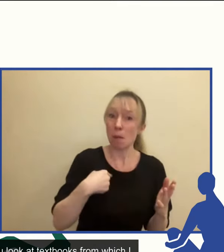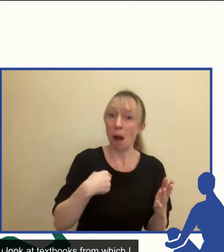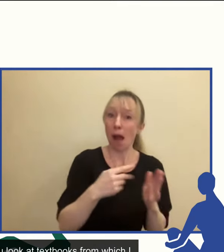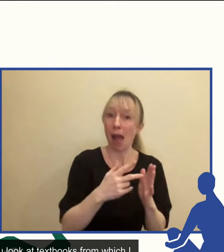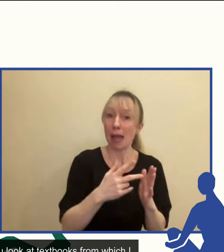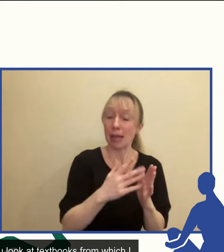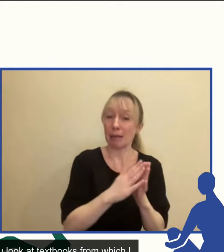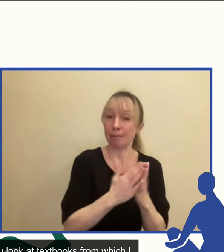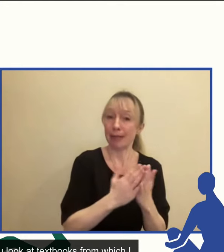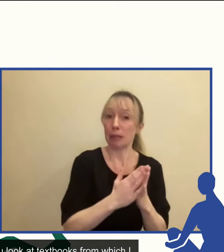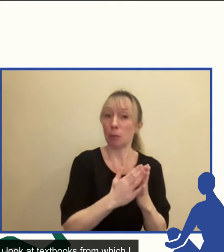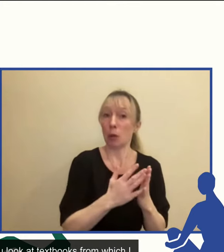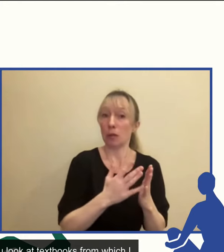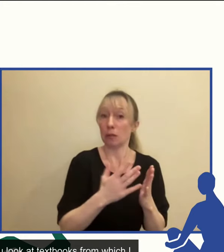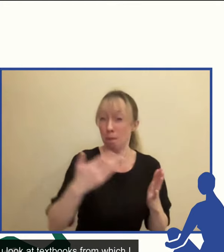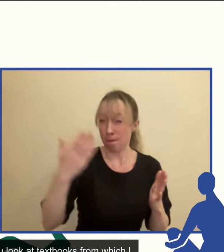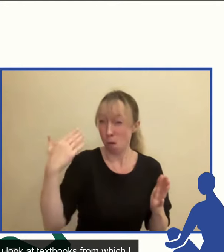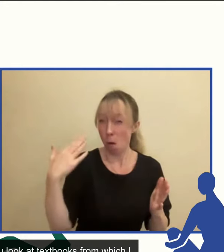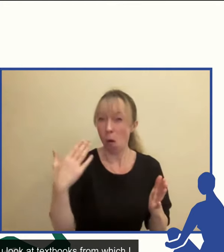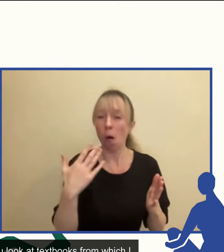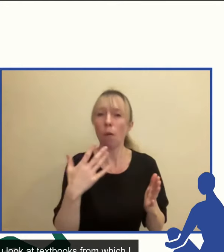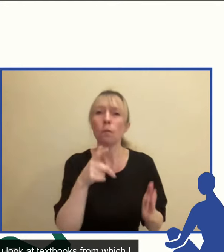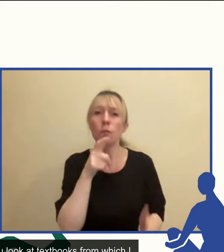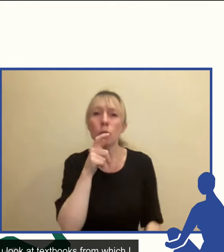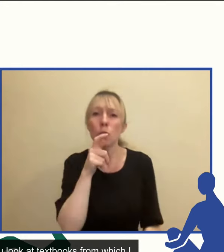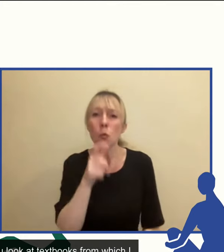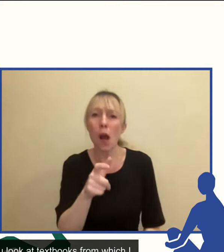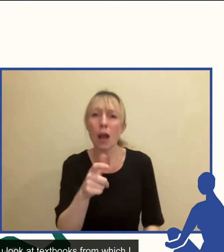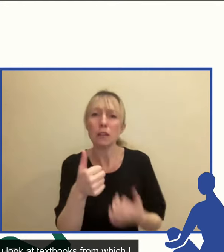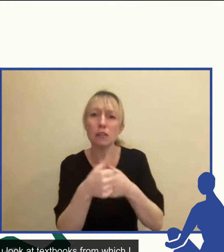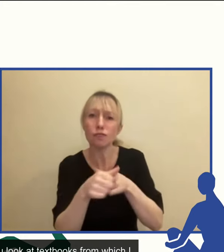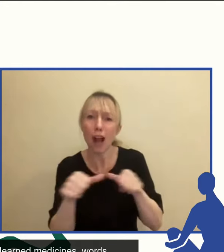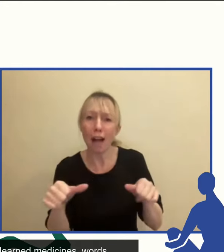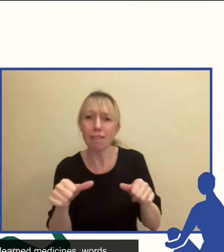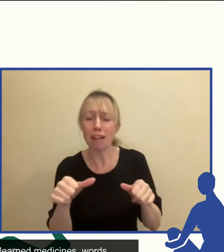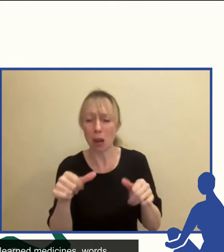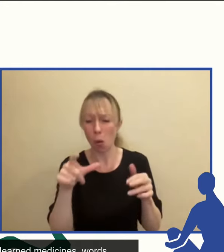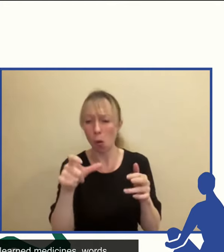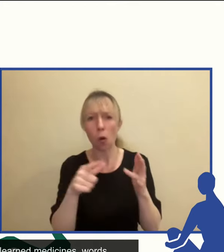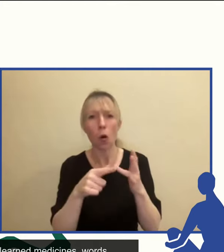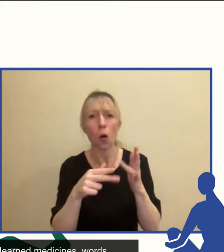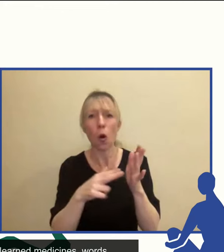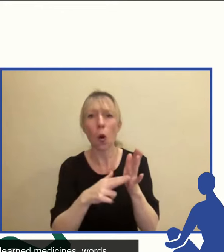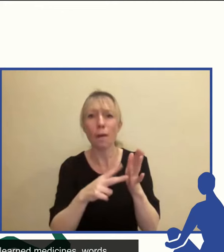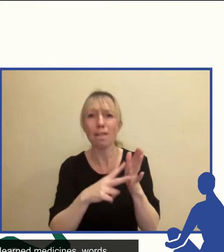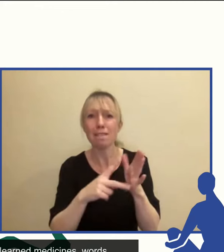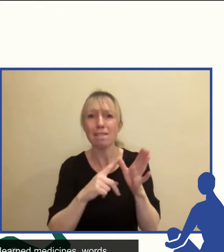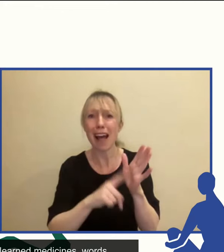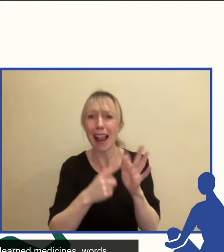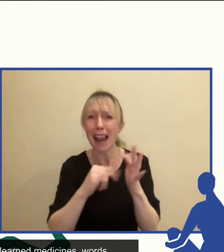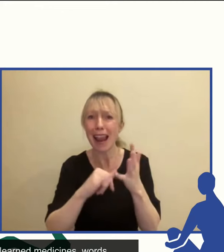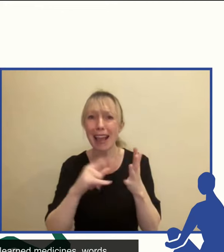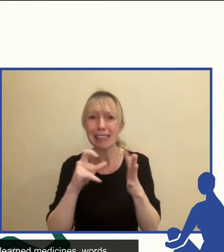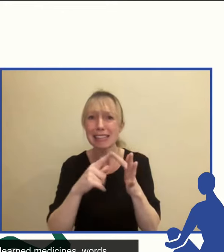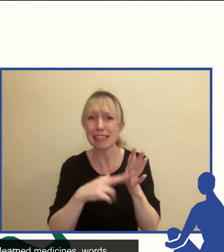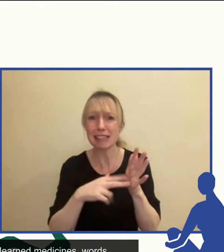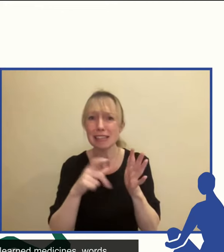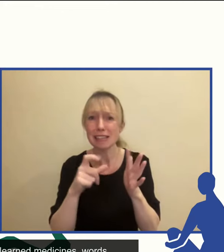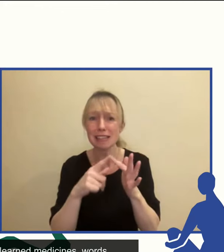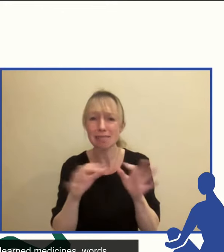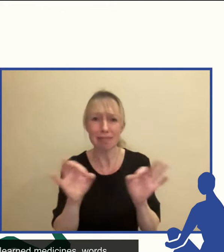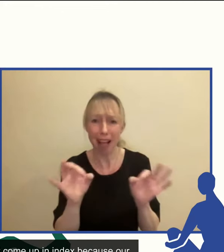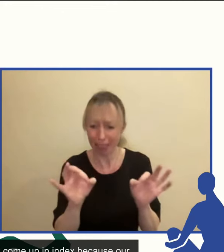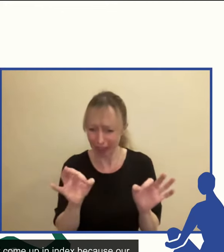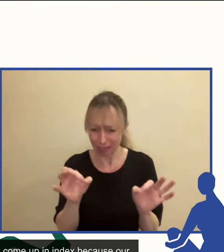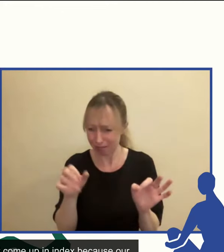the words recovery or convalescence don't really come up in the index, because our own tutors tended to have the opinion